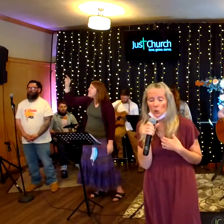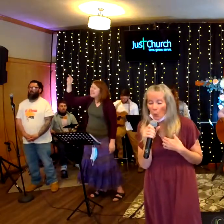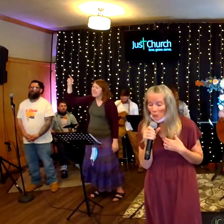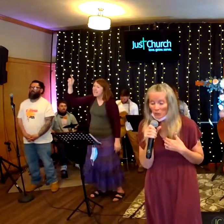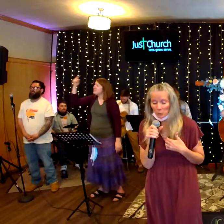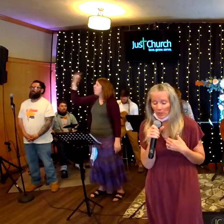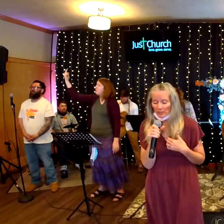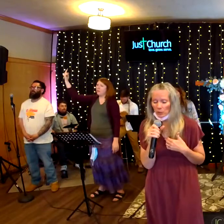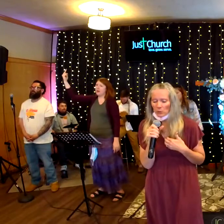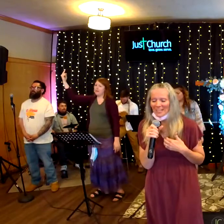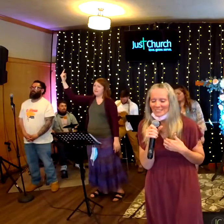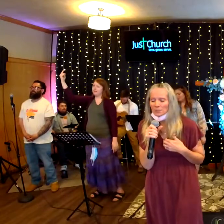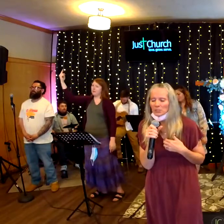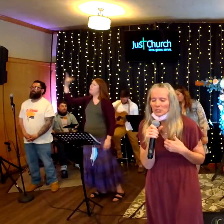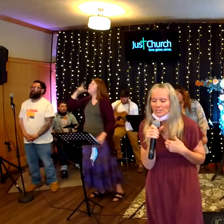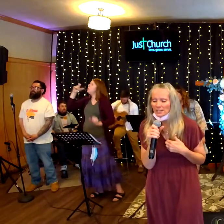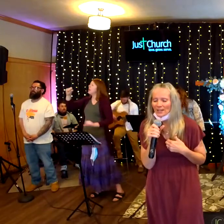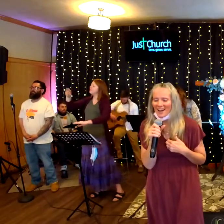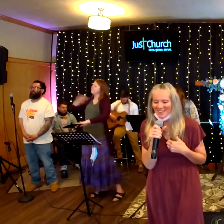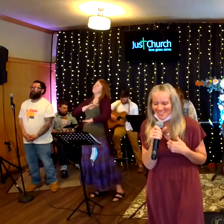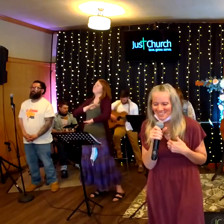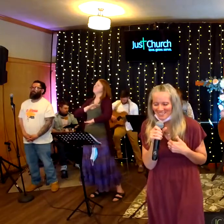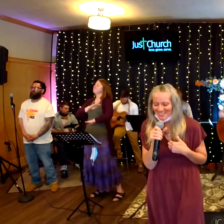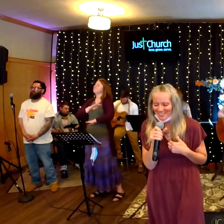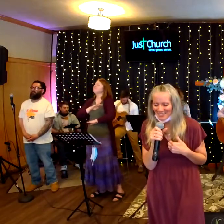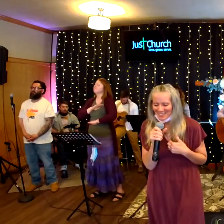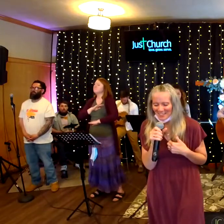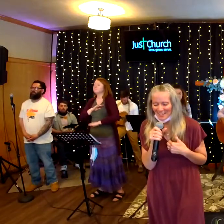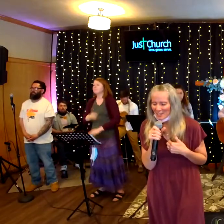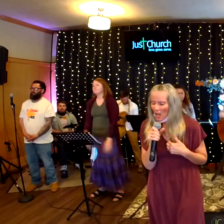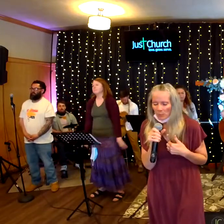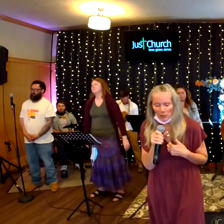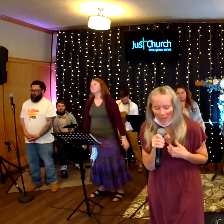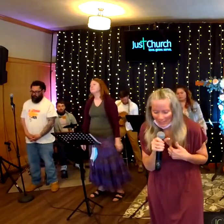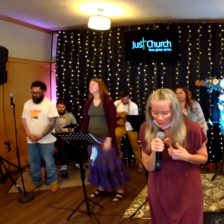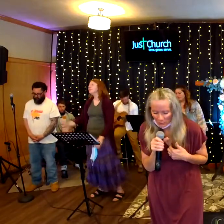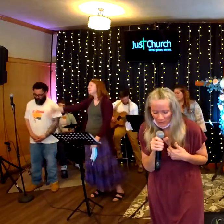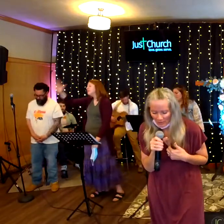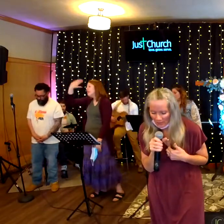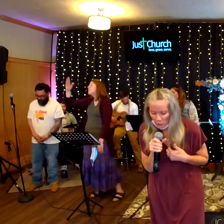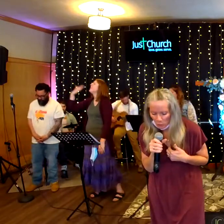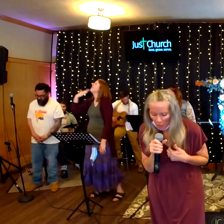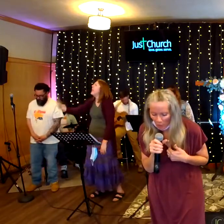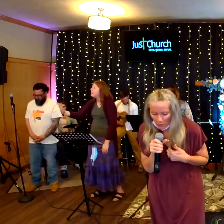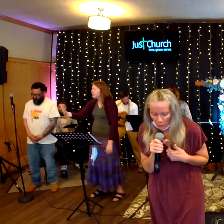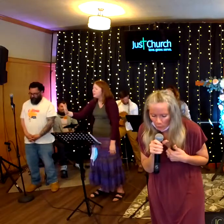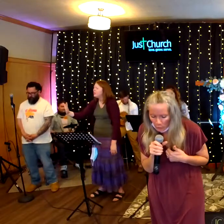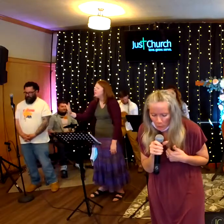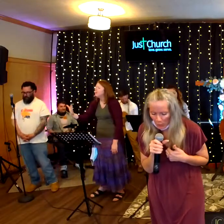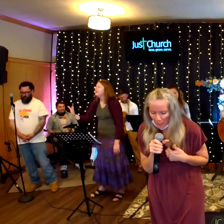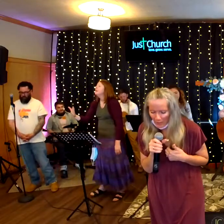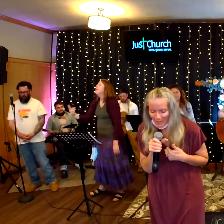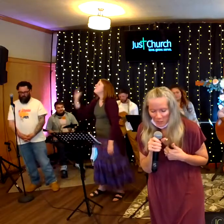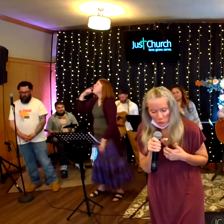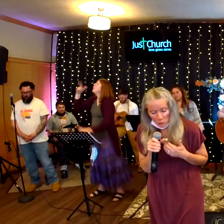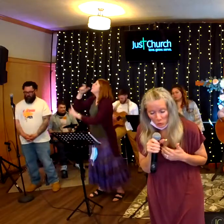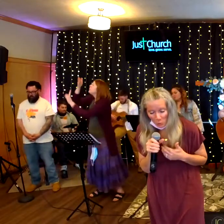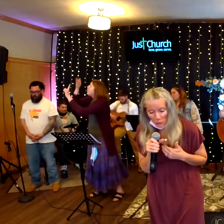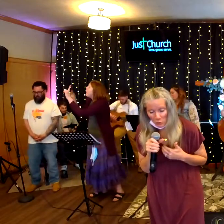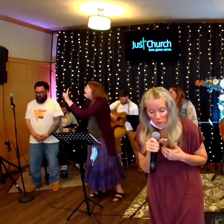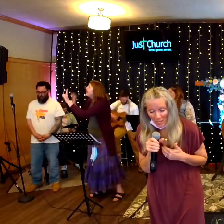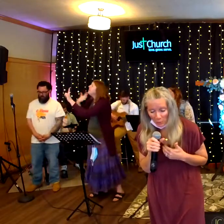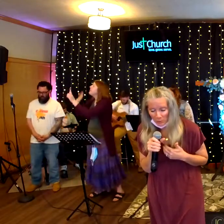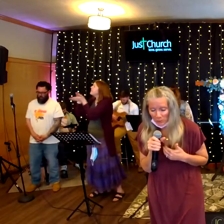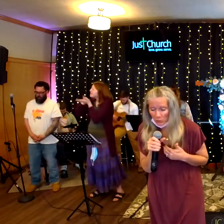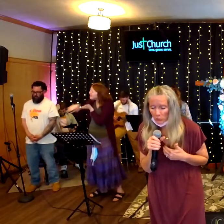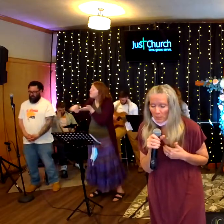is the only one who can complete us. God, we thank you that you are who you are, that you do what